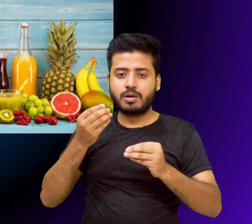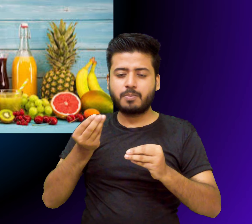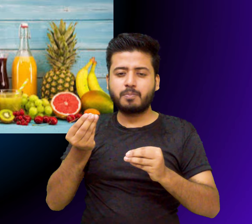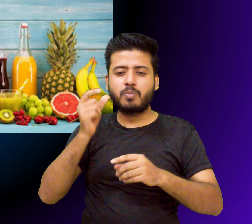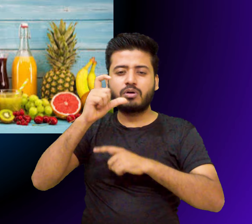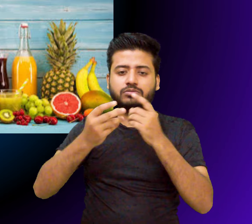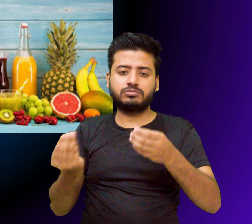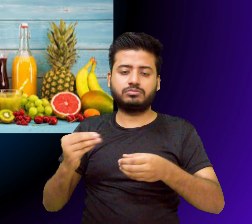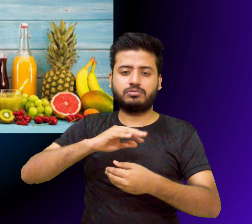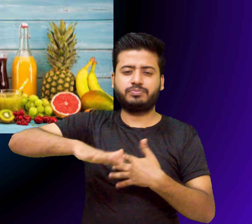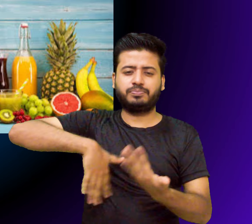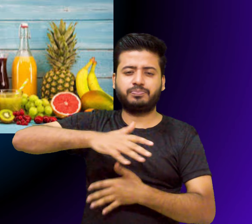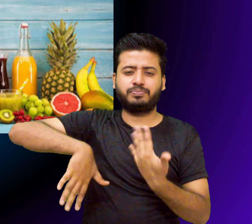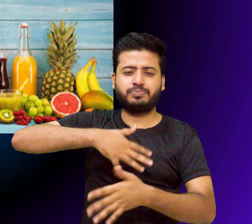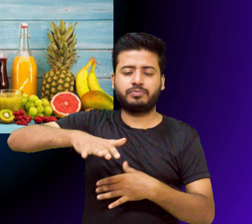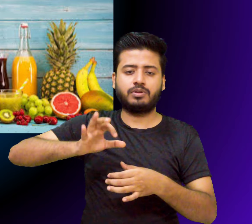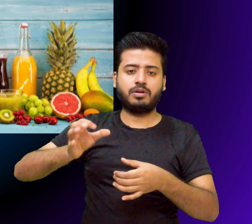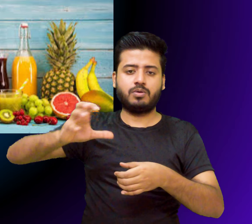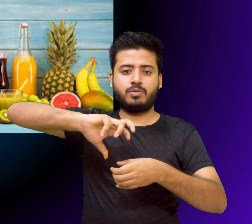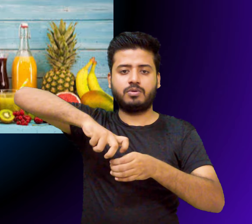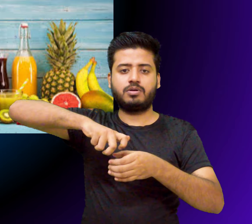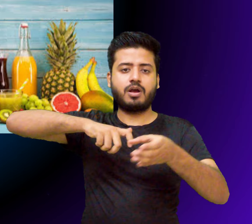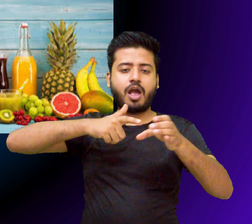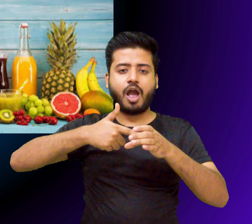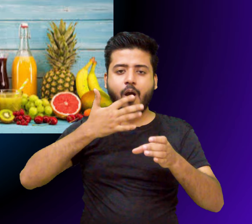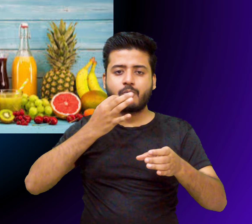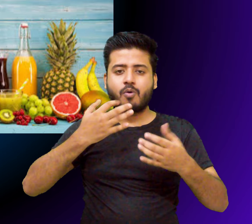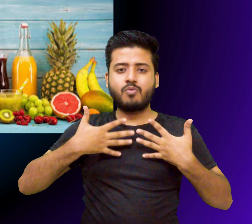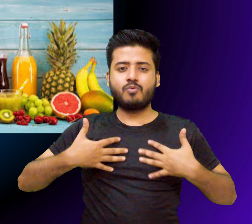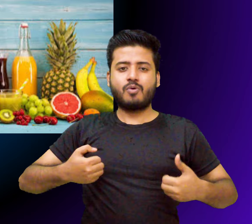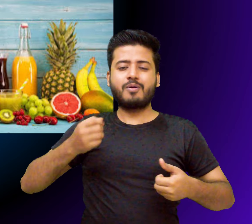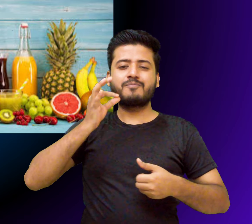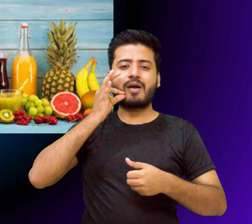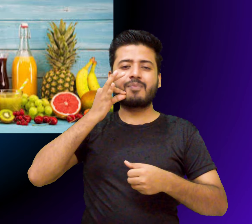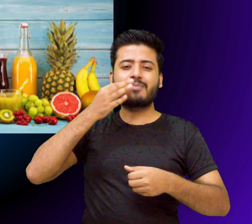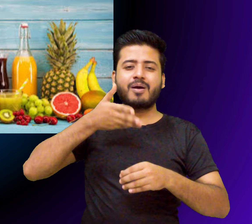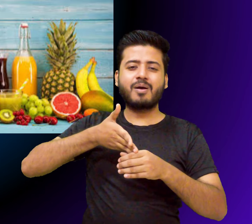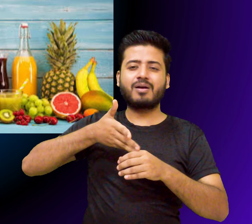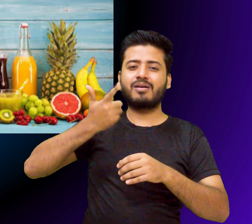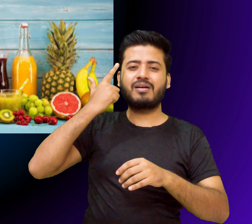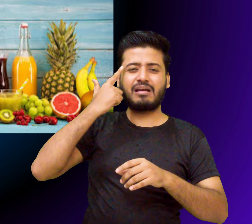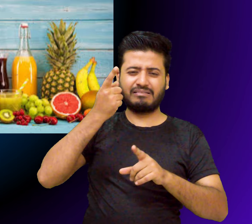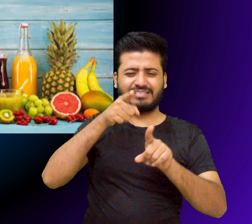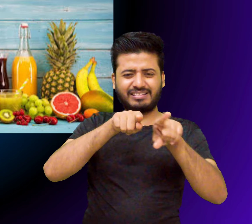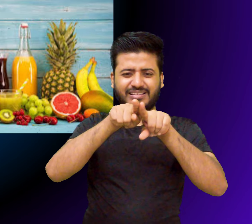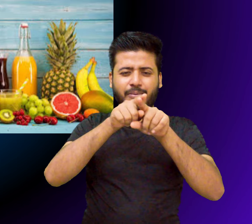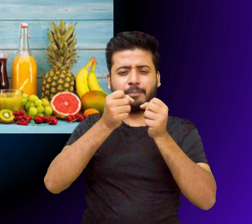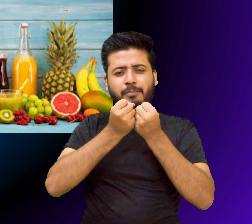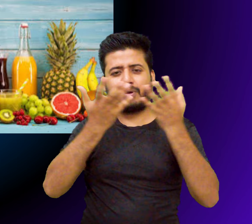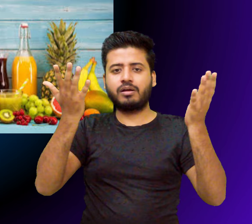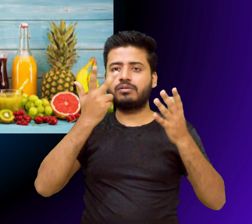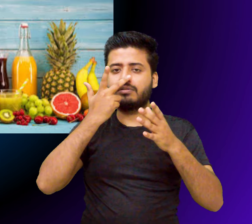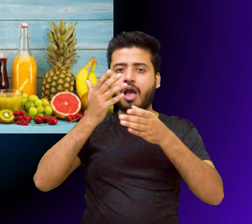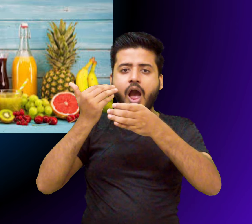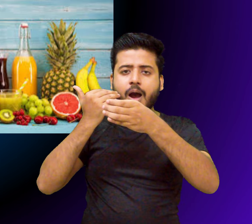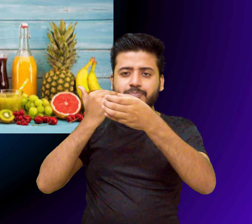Dyes are added to restore the expected hue. Visual appeal and consumer expectation. Manufacturers use coloring to make drinks